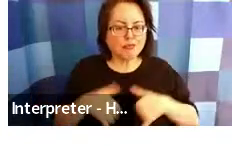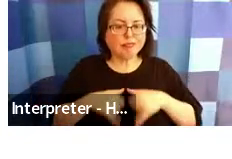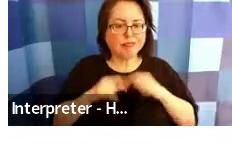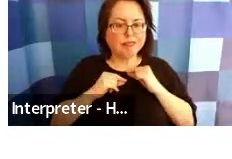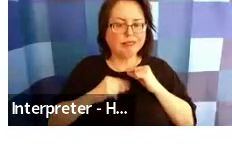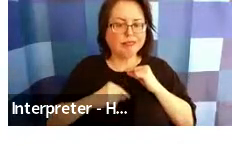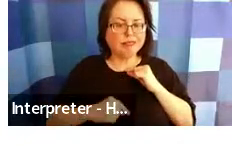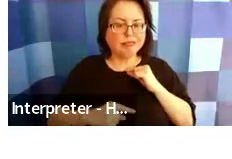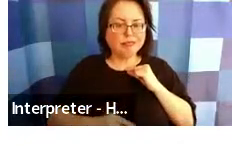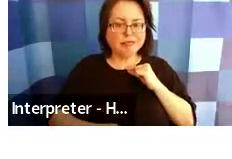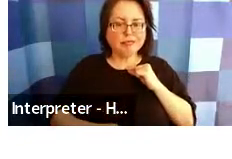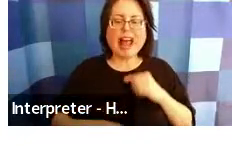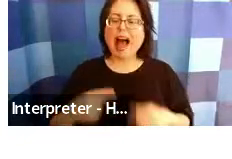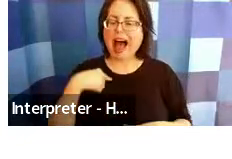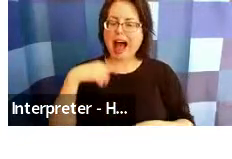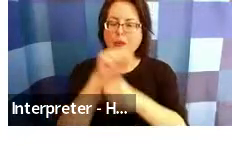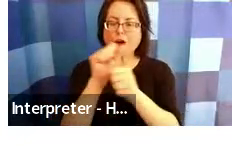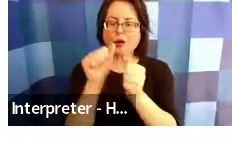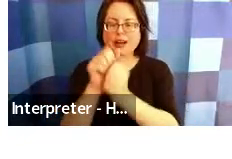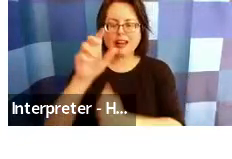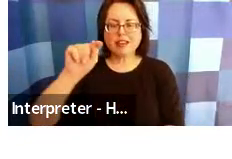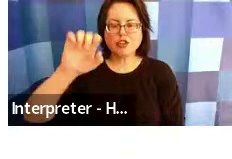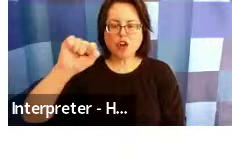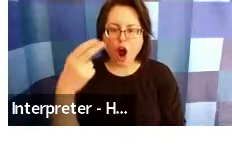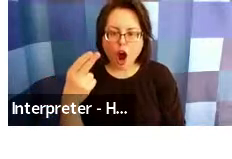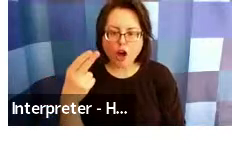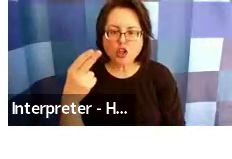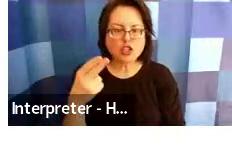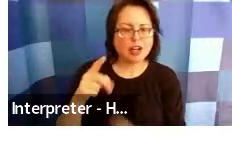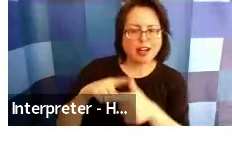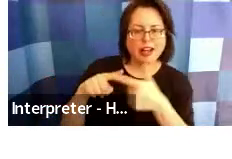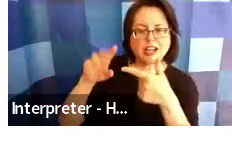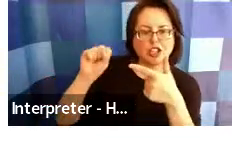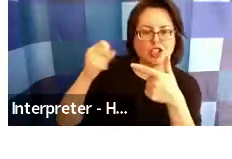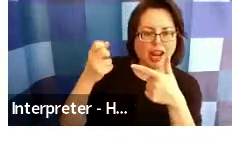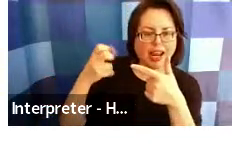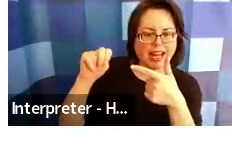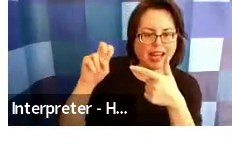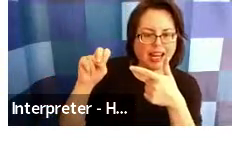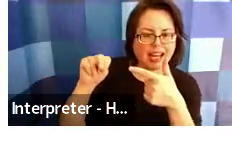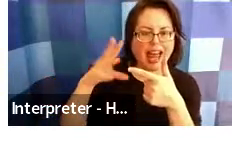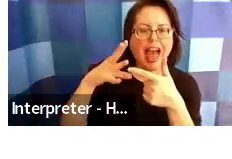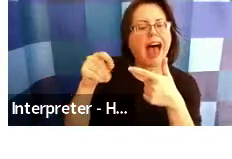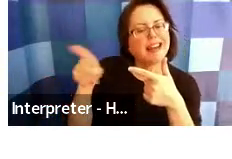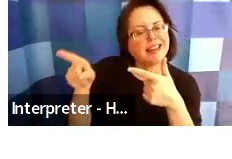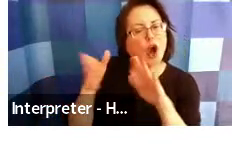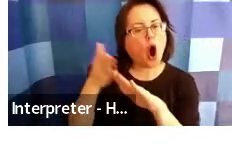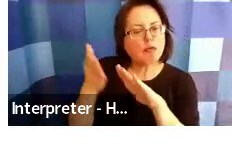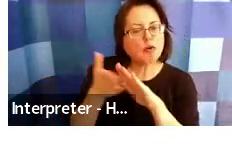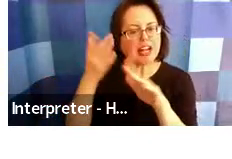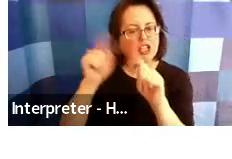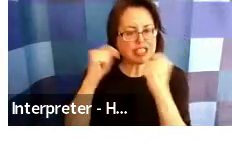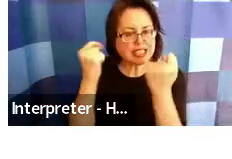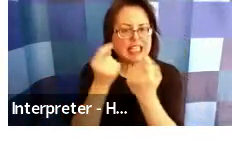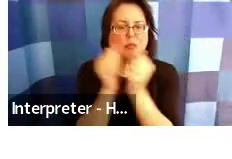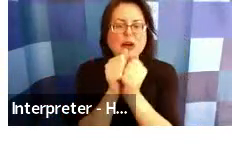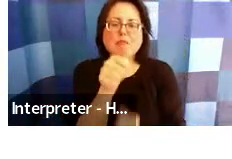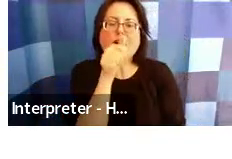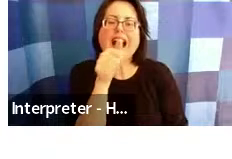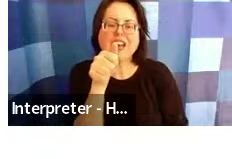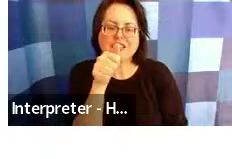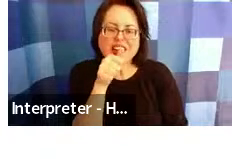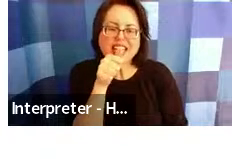and others and alongside Shannon and SPIN's operations team, as well as other private sector mobility